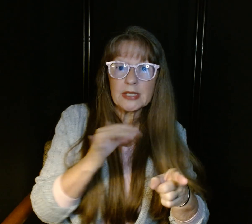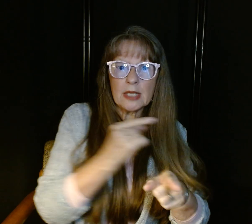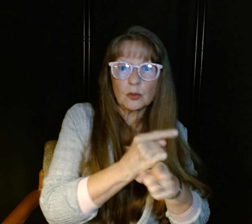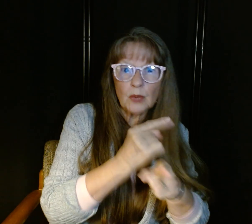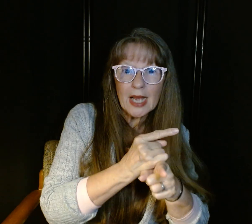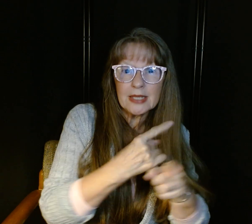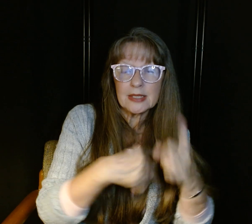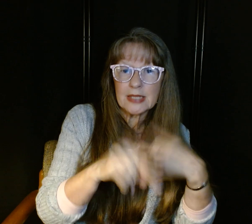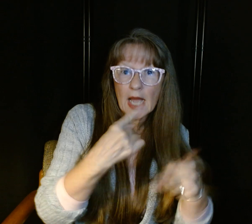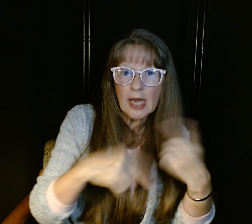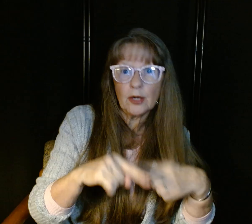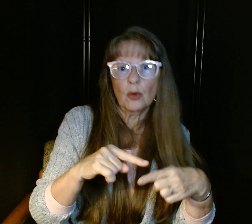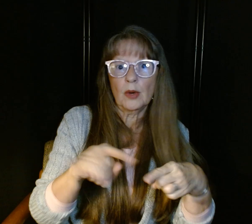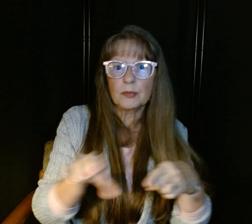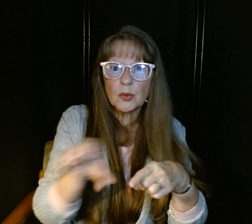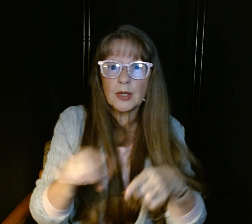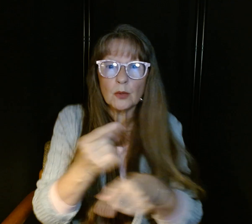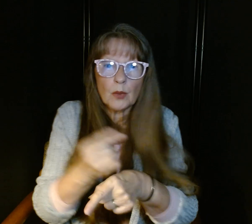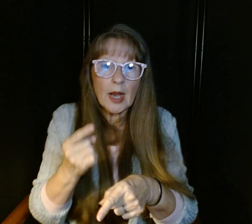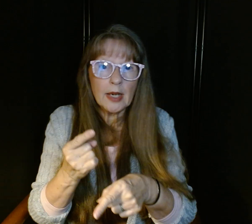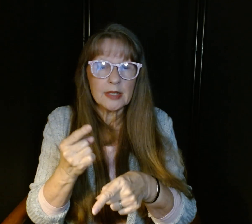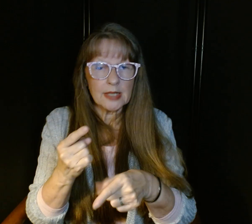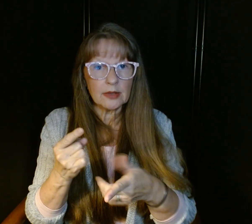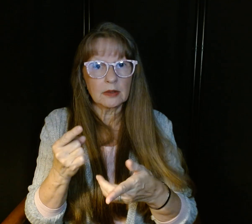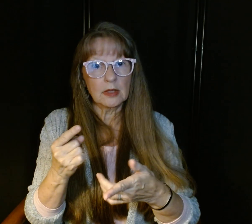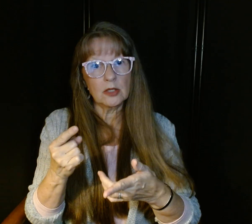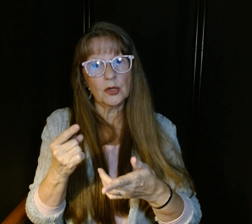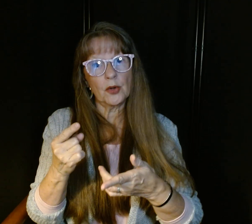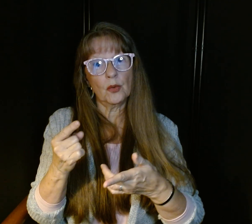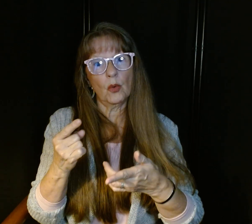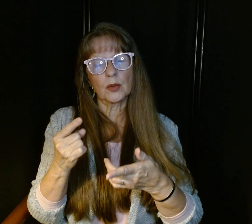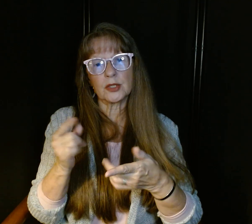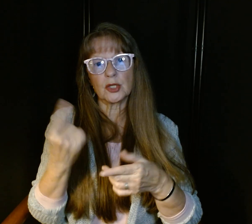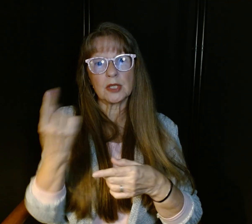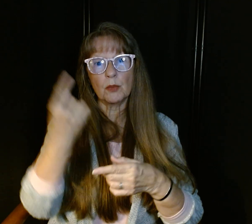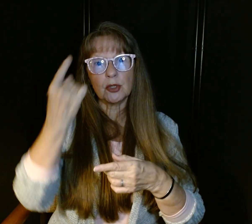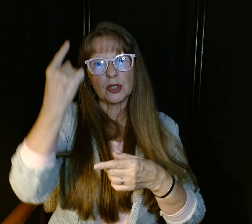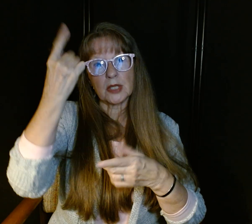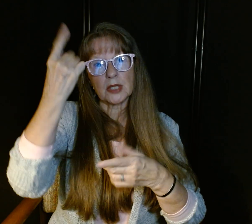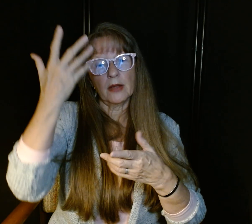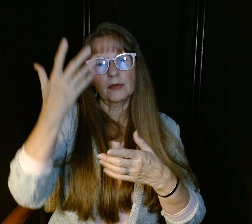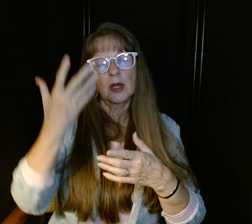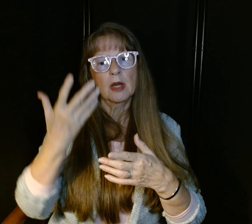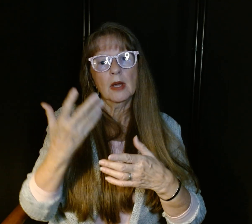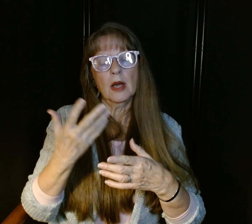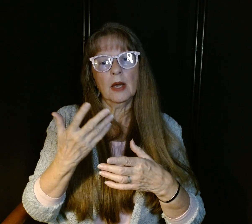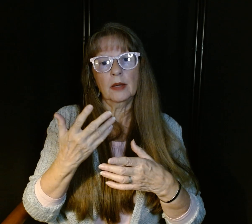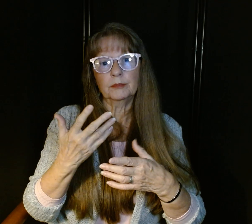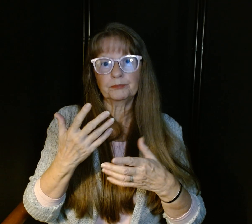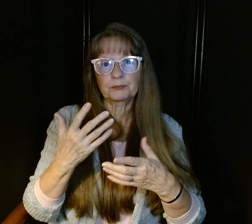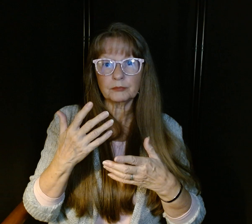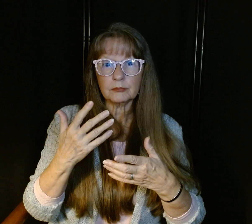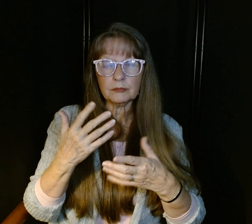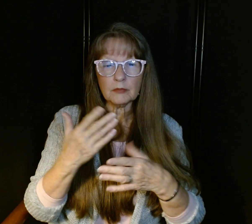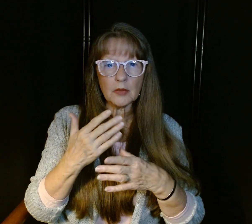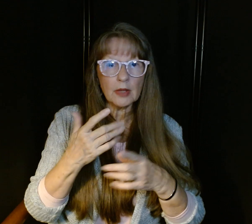the right sign, or I'm doing it right? Is that, or is just someone just kind of, um, you